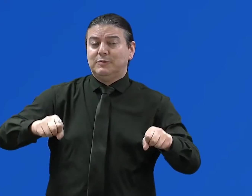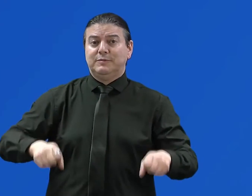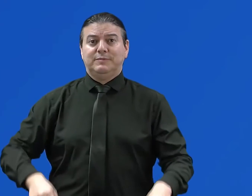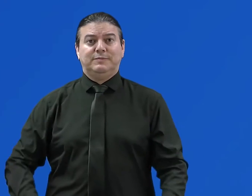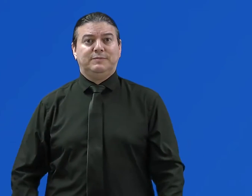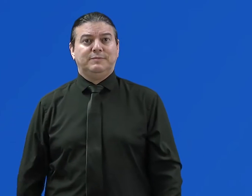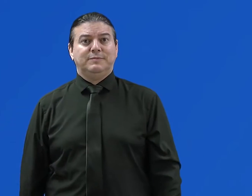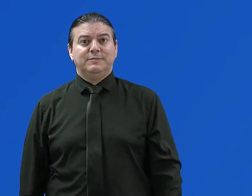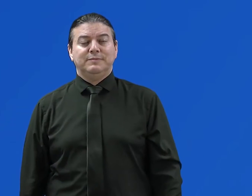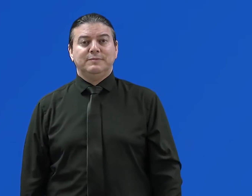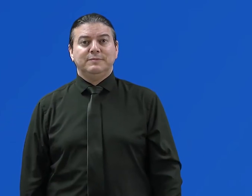is available to them.